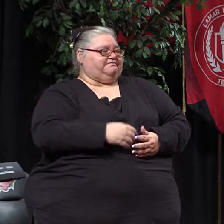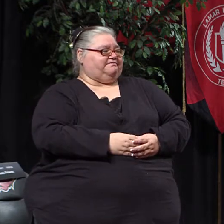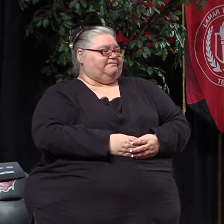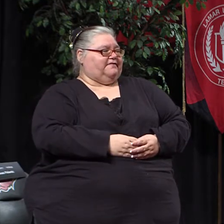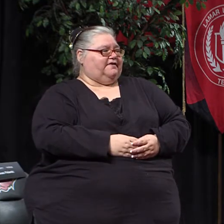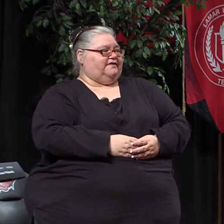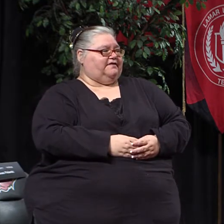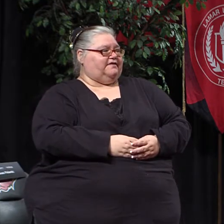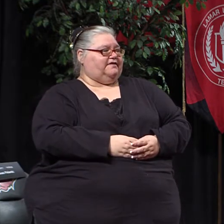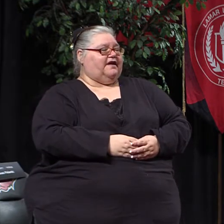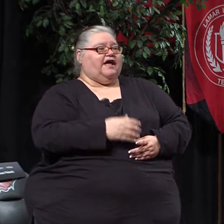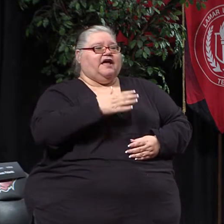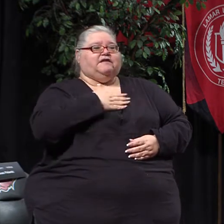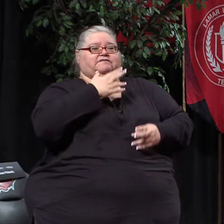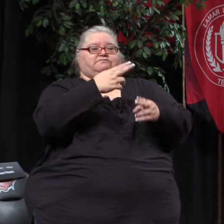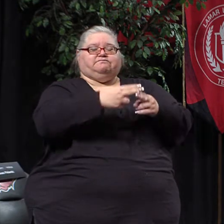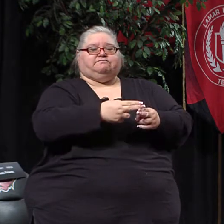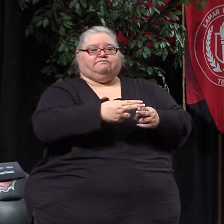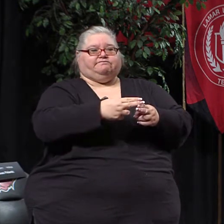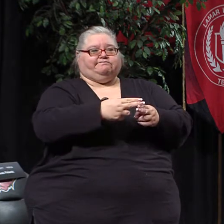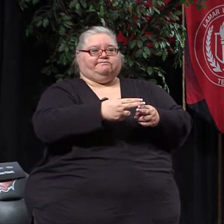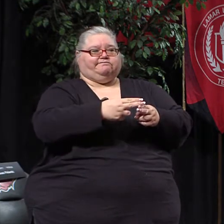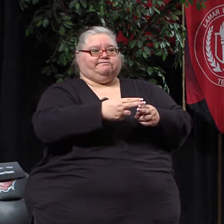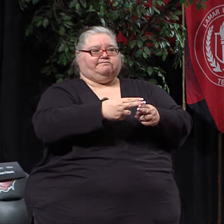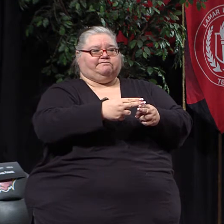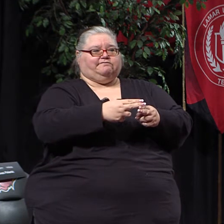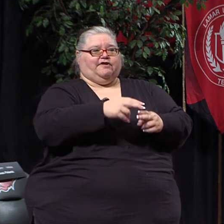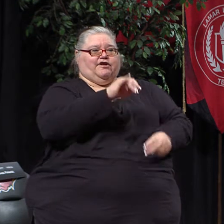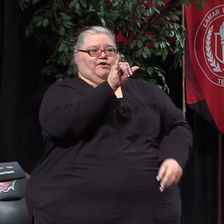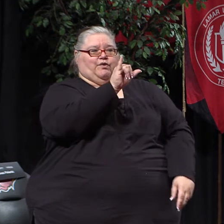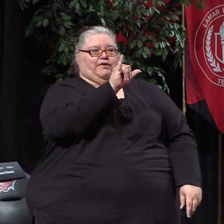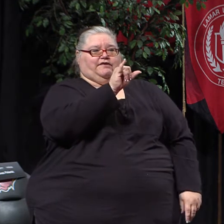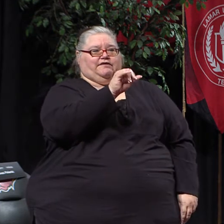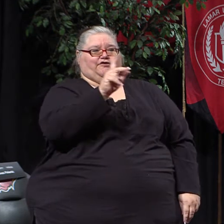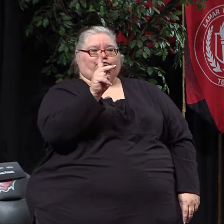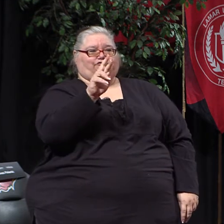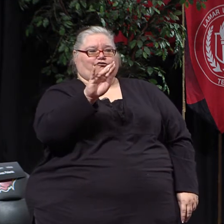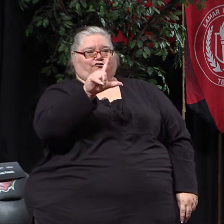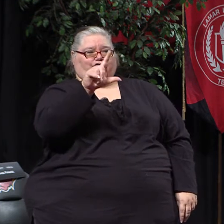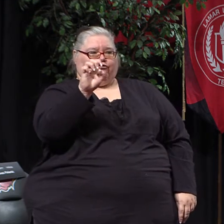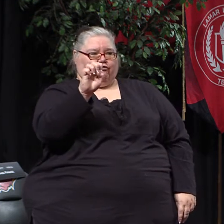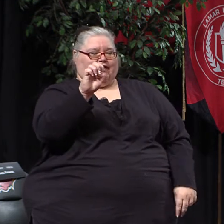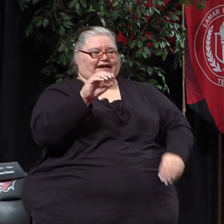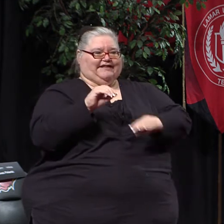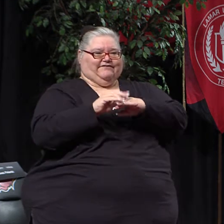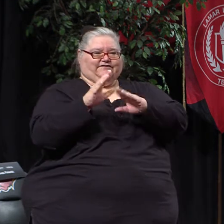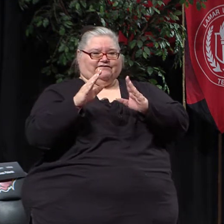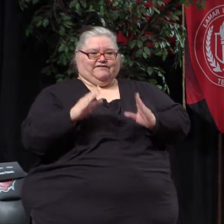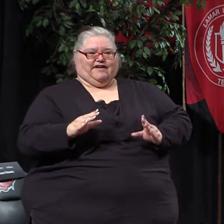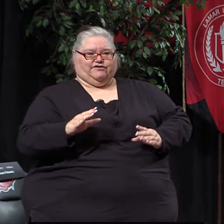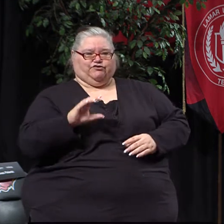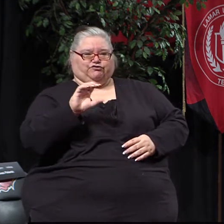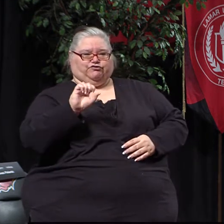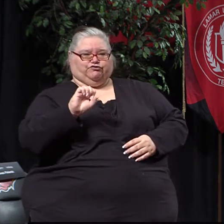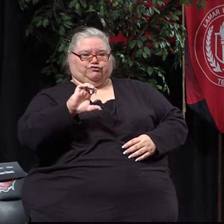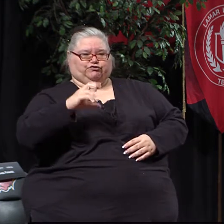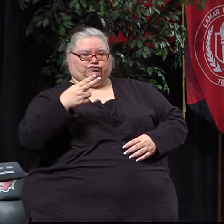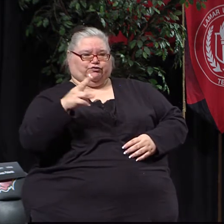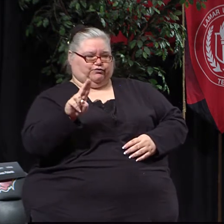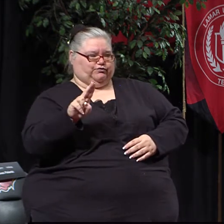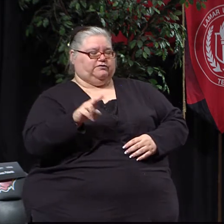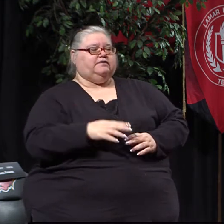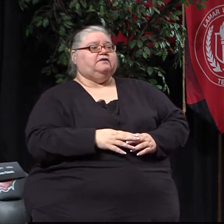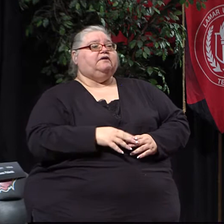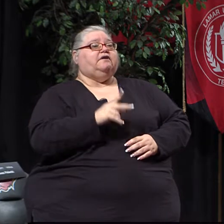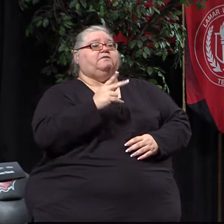I'm pleased to present the name of Yogesh Curley and his doctoral advisor, Dr. King Shu.